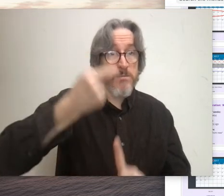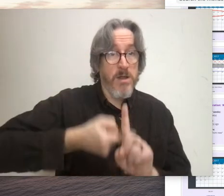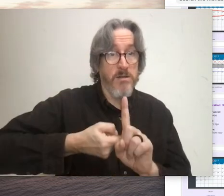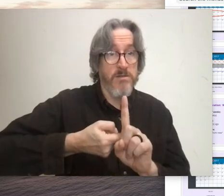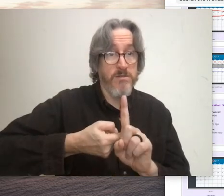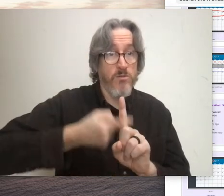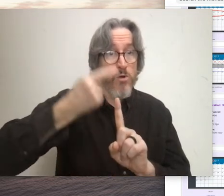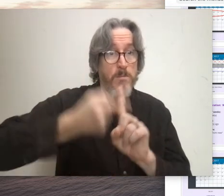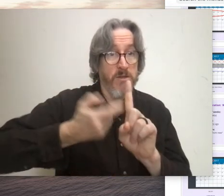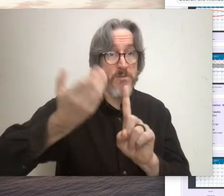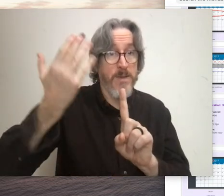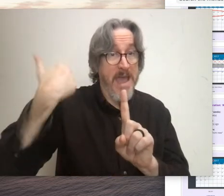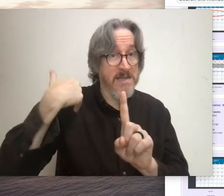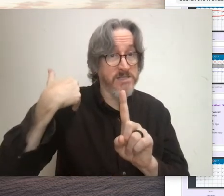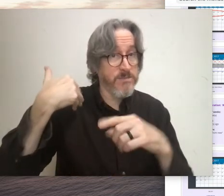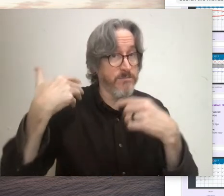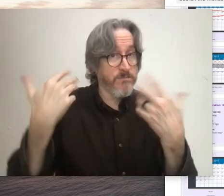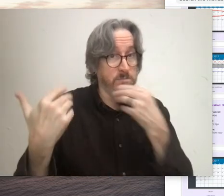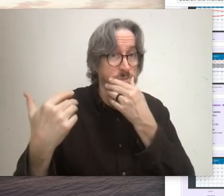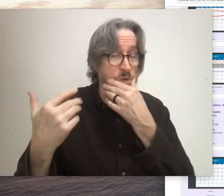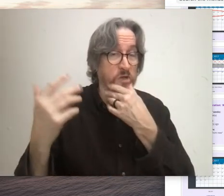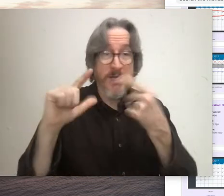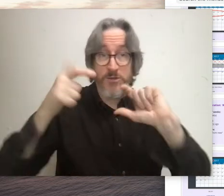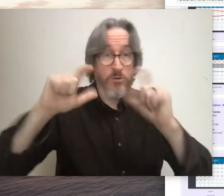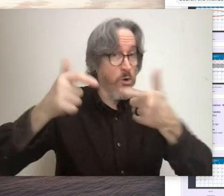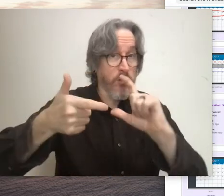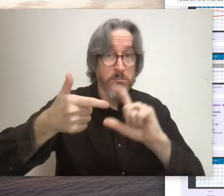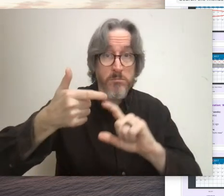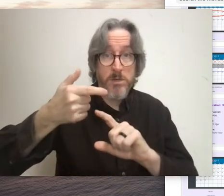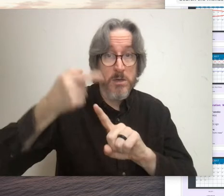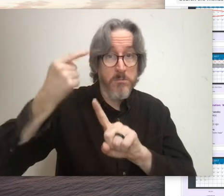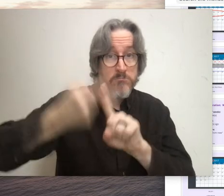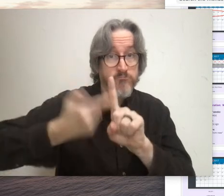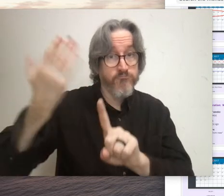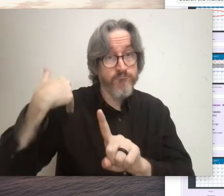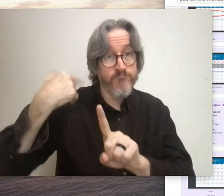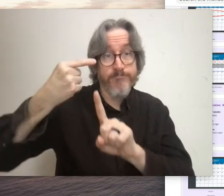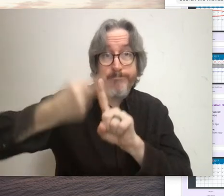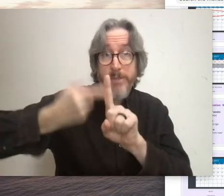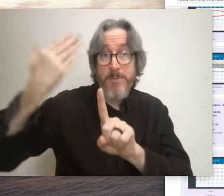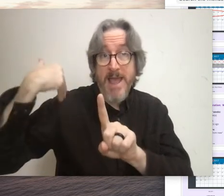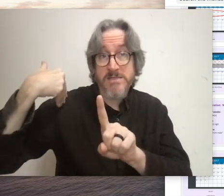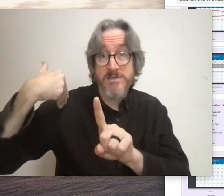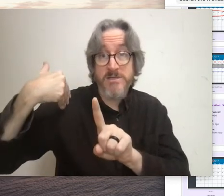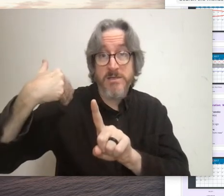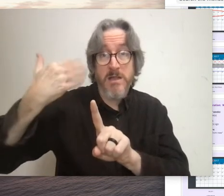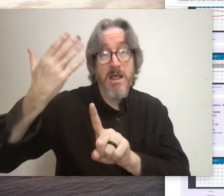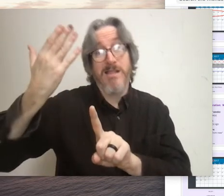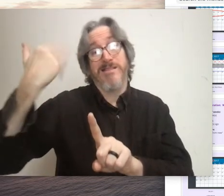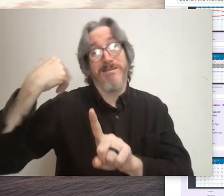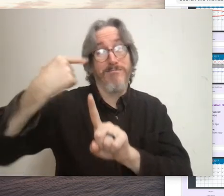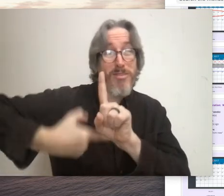Past month or month past, you can do it in either order. Month past.